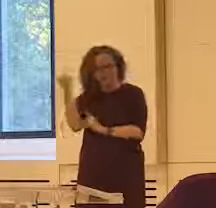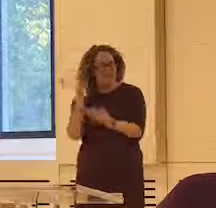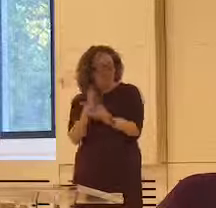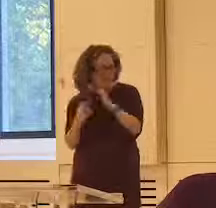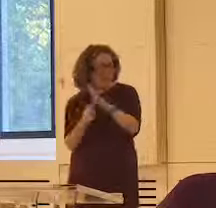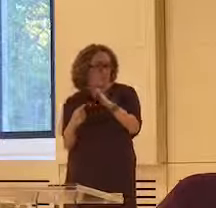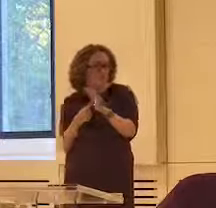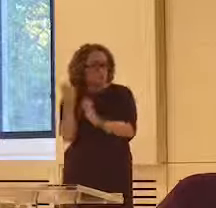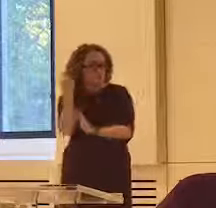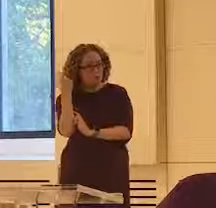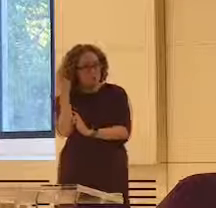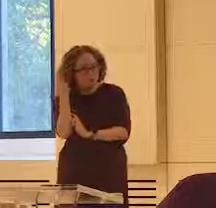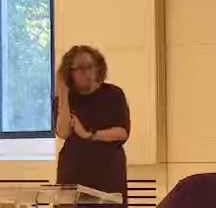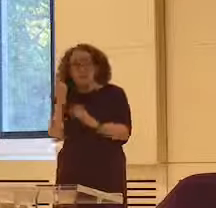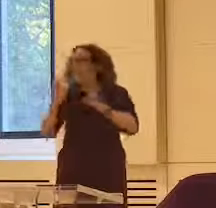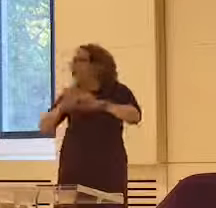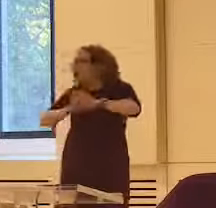to self-identification.